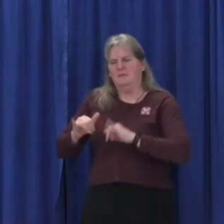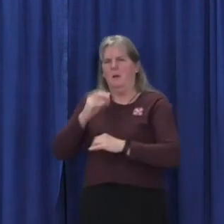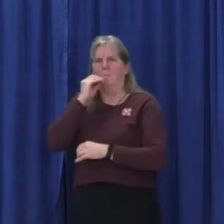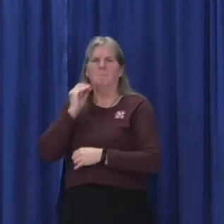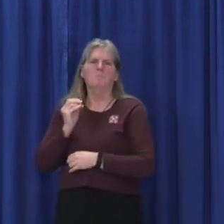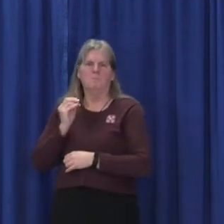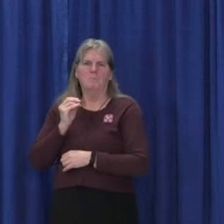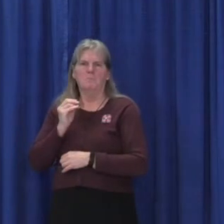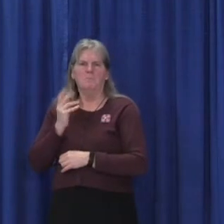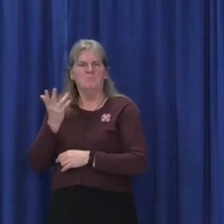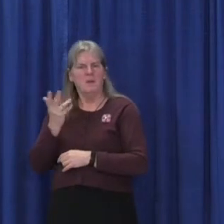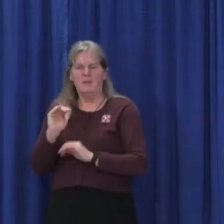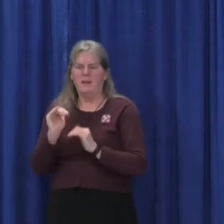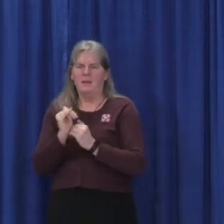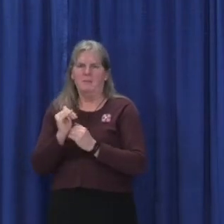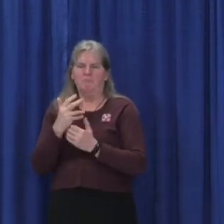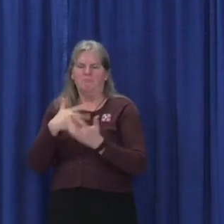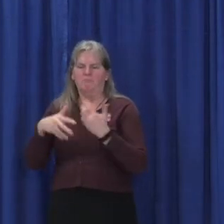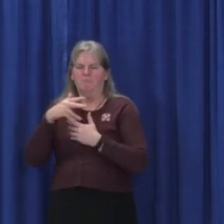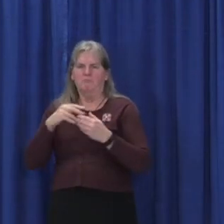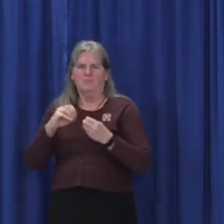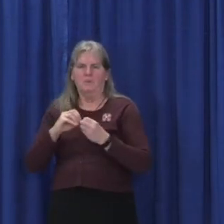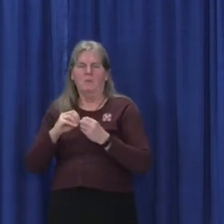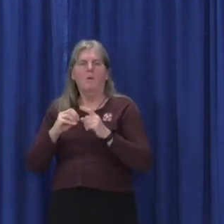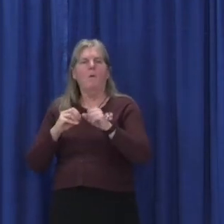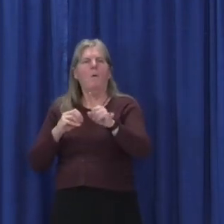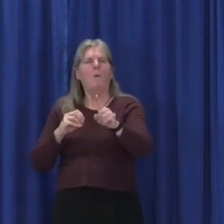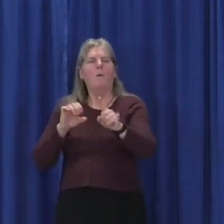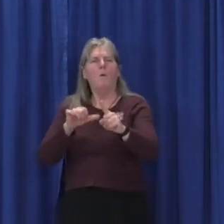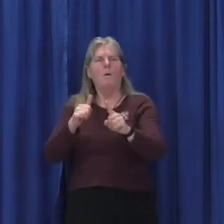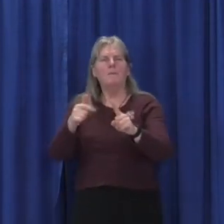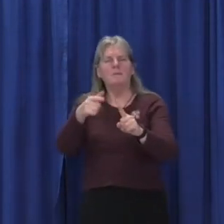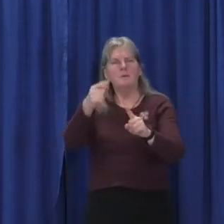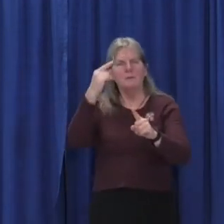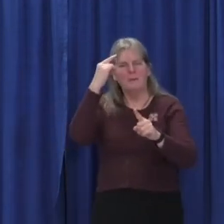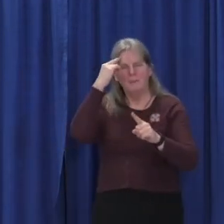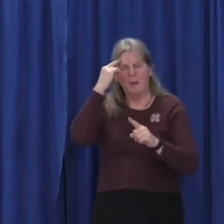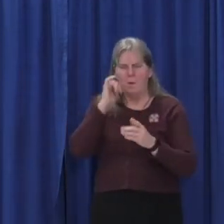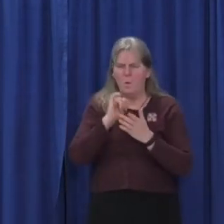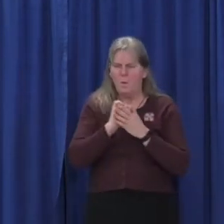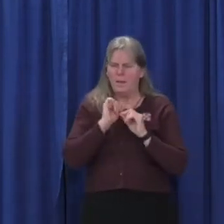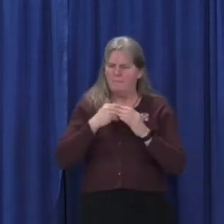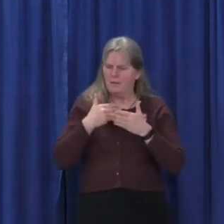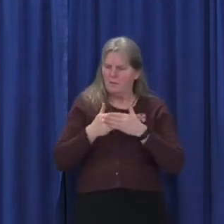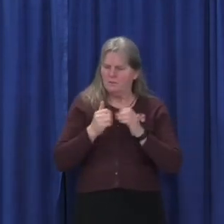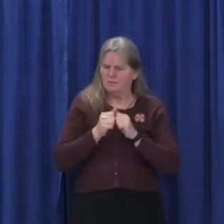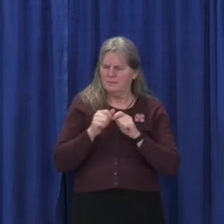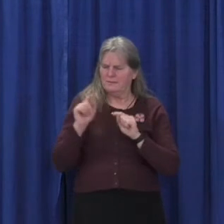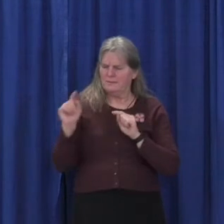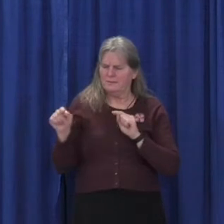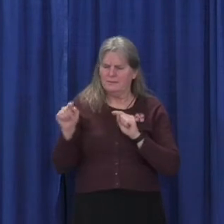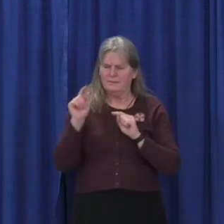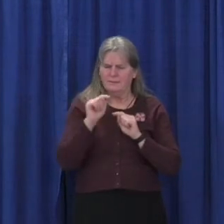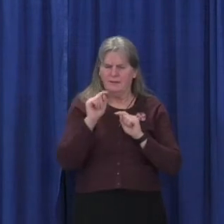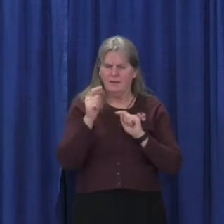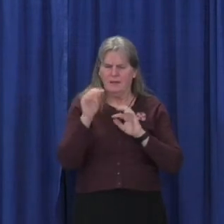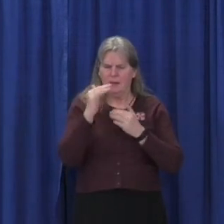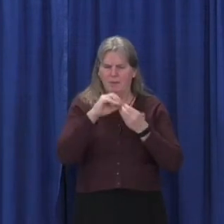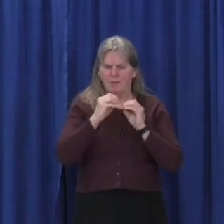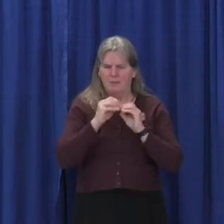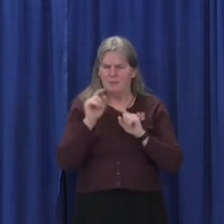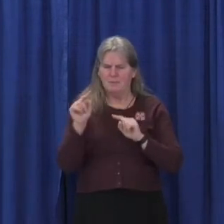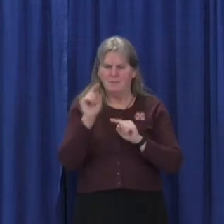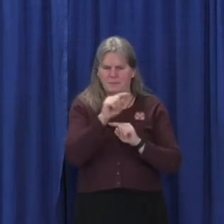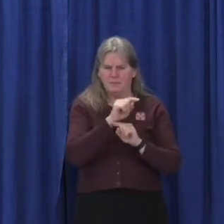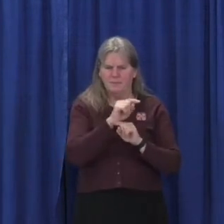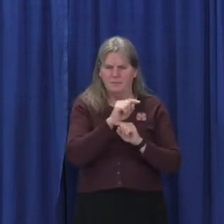keeping your contacts to a minimum. Or think about who can you be in physical contact with a limited number of people, and who